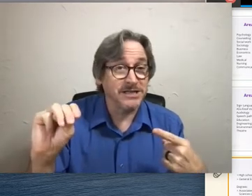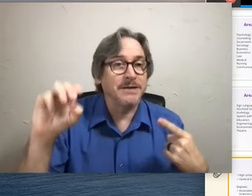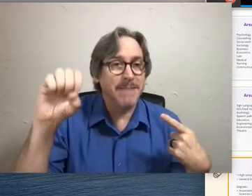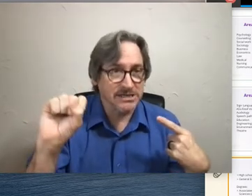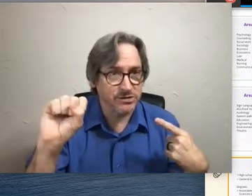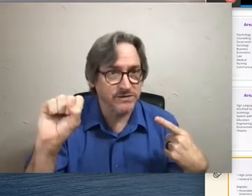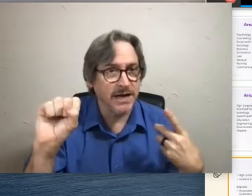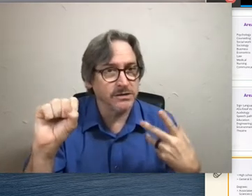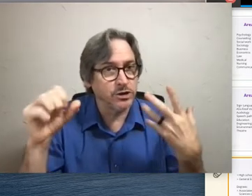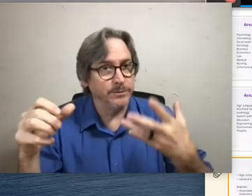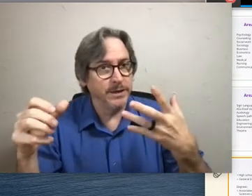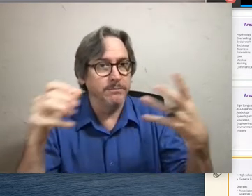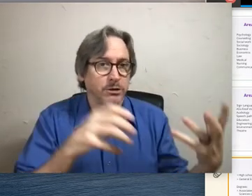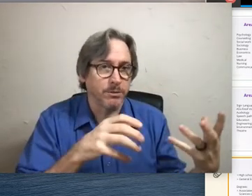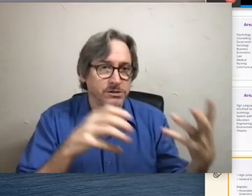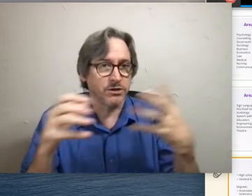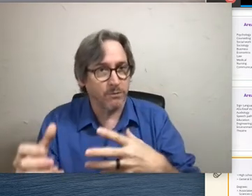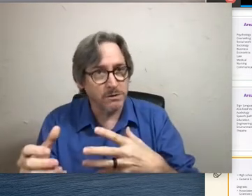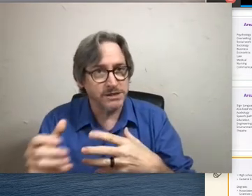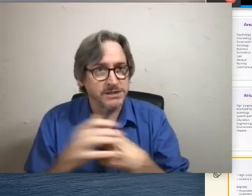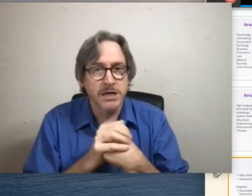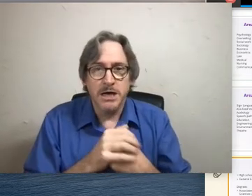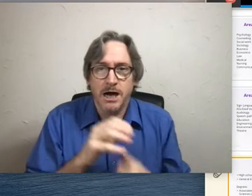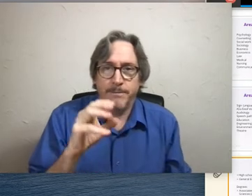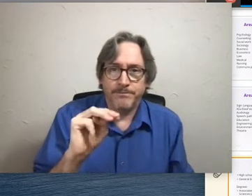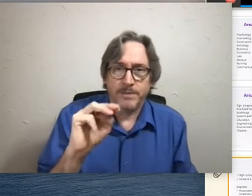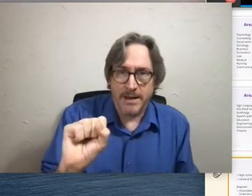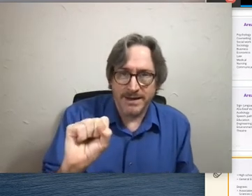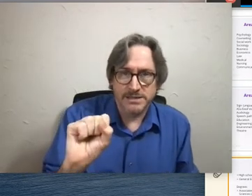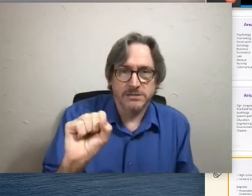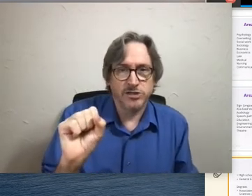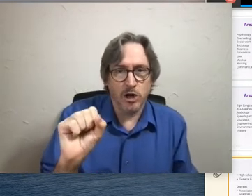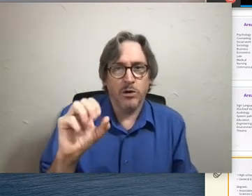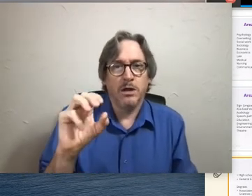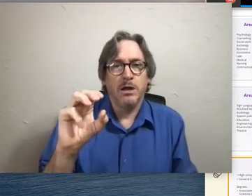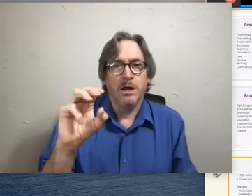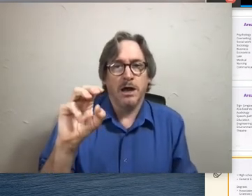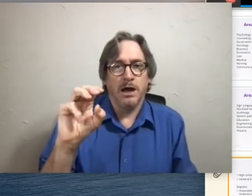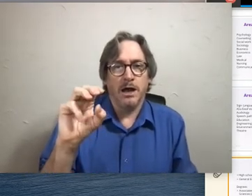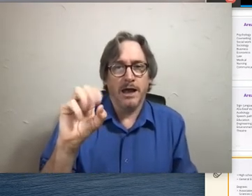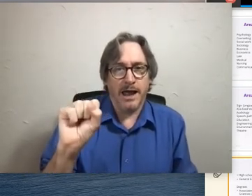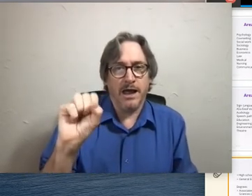especially because like Masters of Science could be multiple sclerosis, MS. So